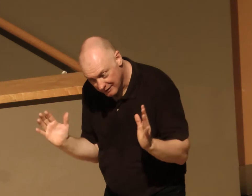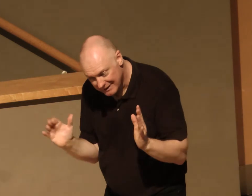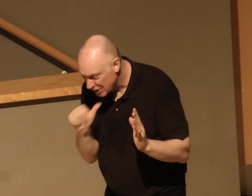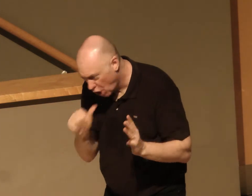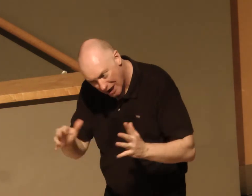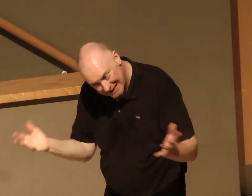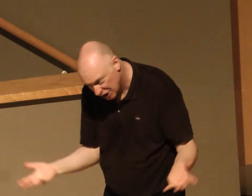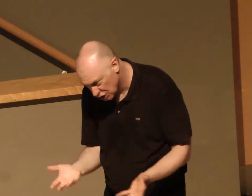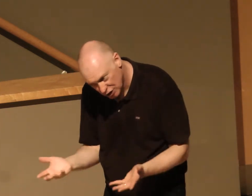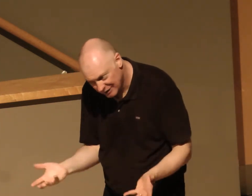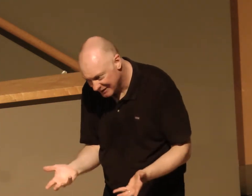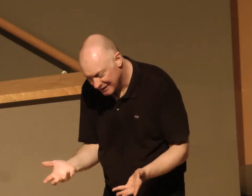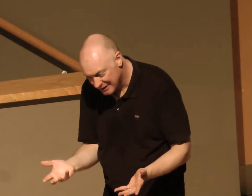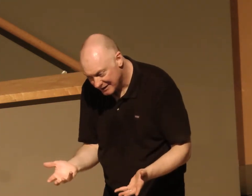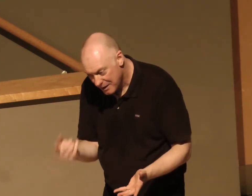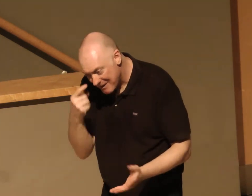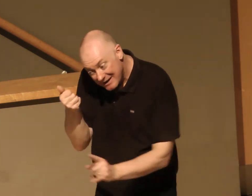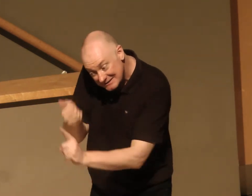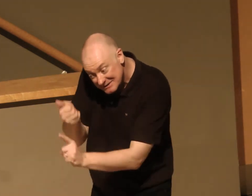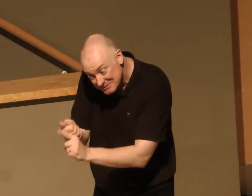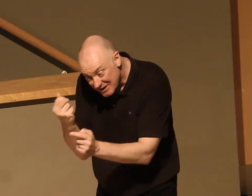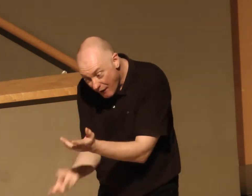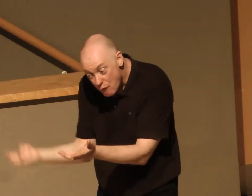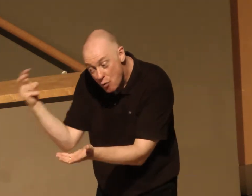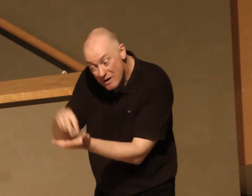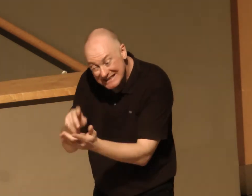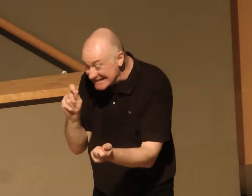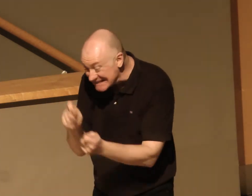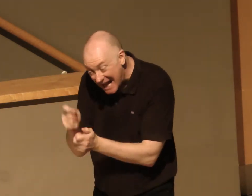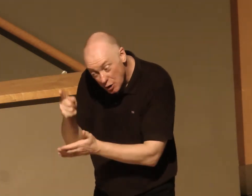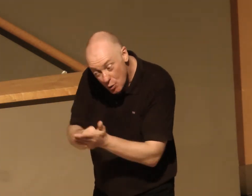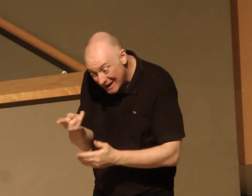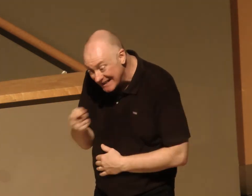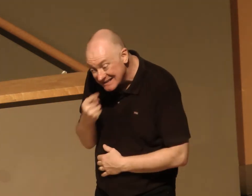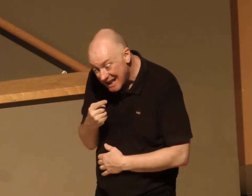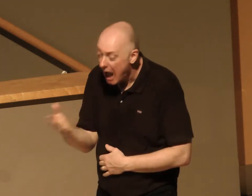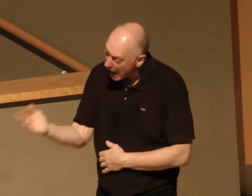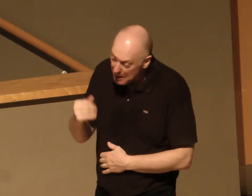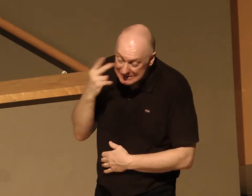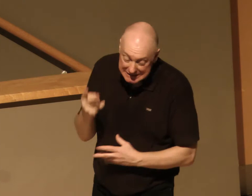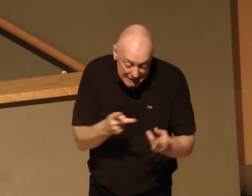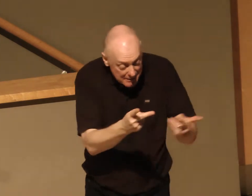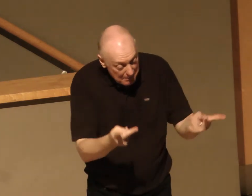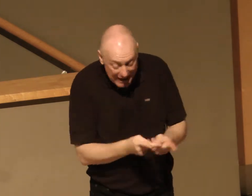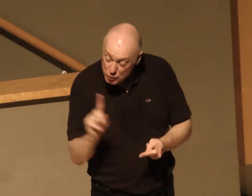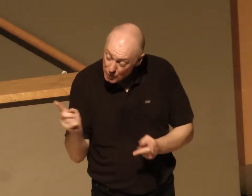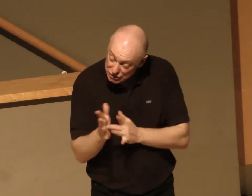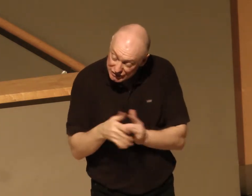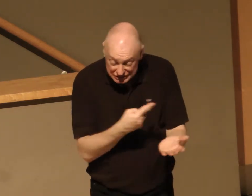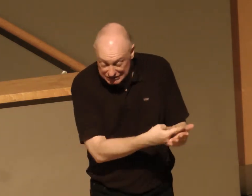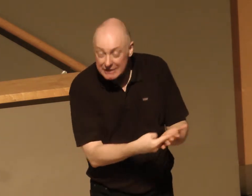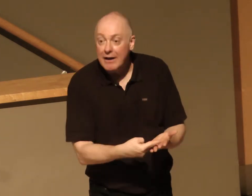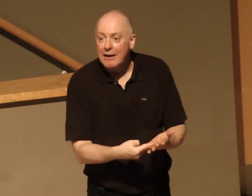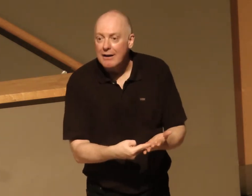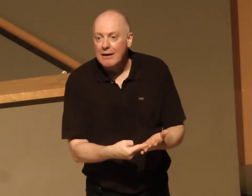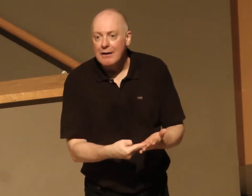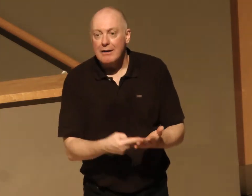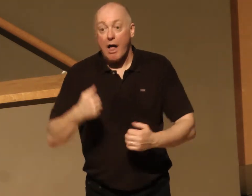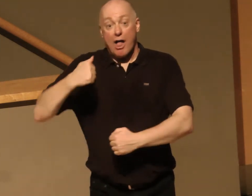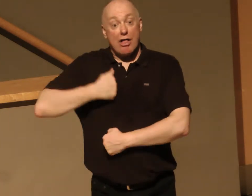here for He has risen as He said come see the place where He lay so the guards that were guarding the tomb and